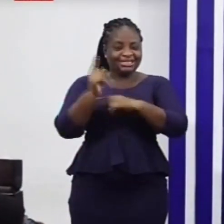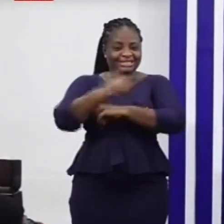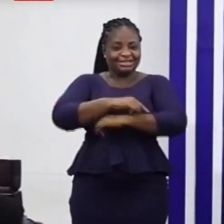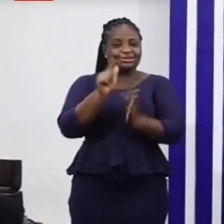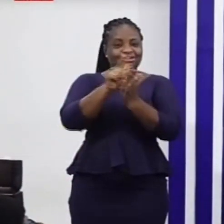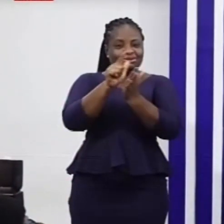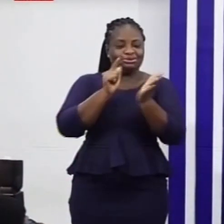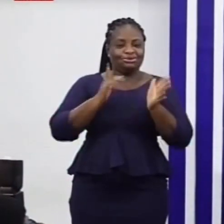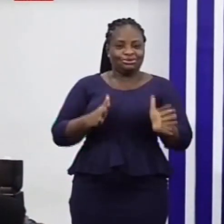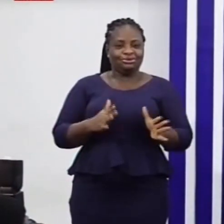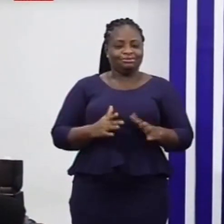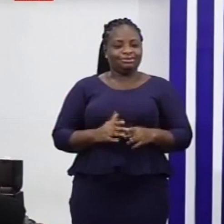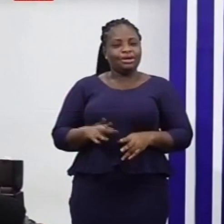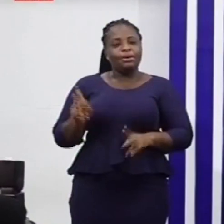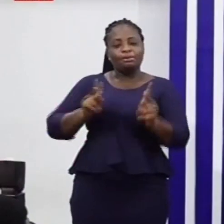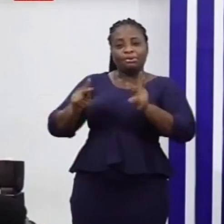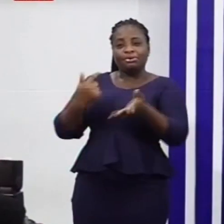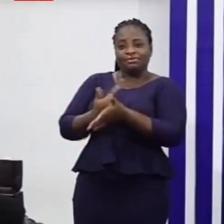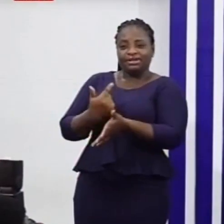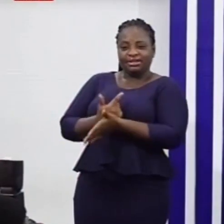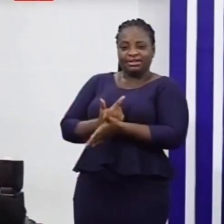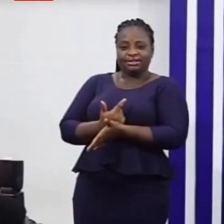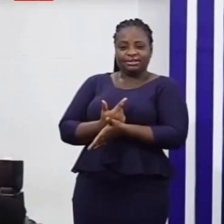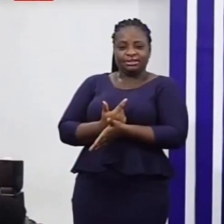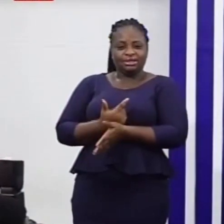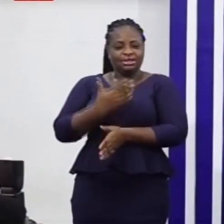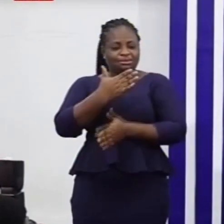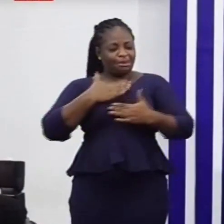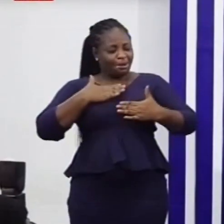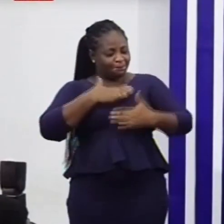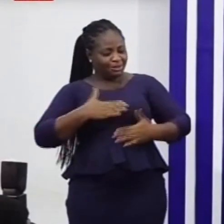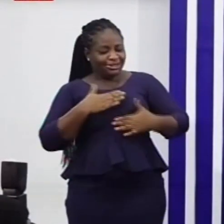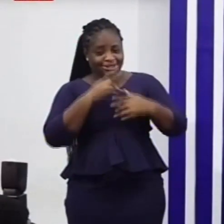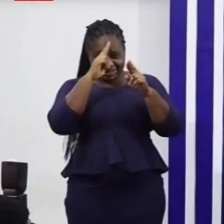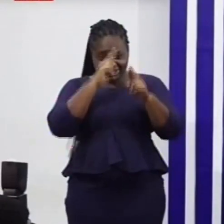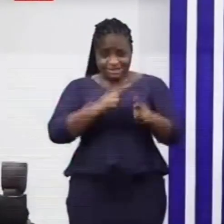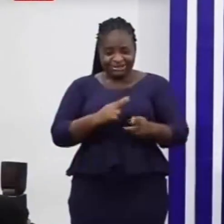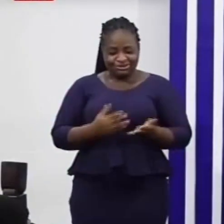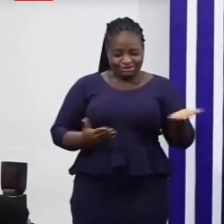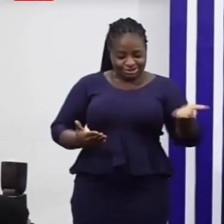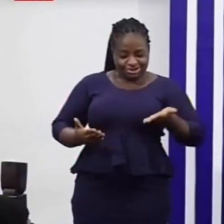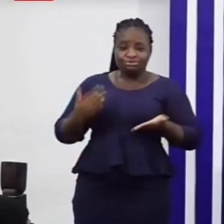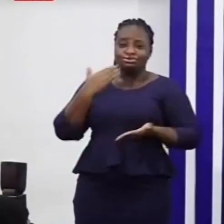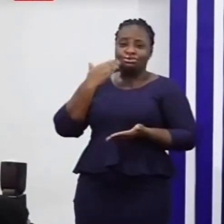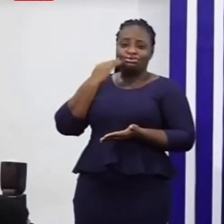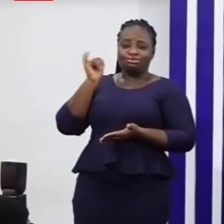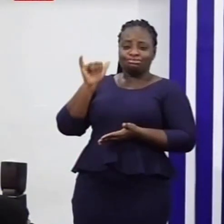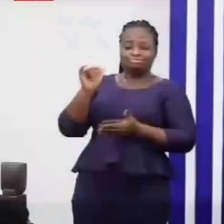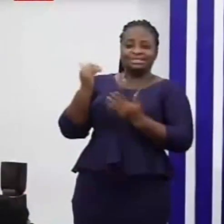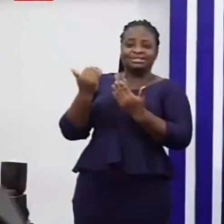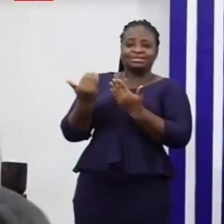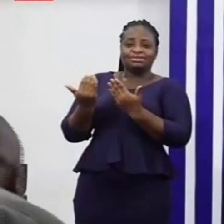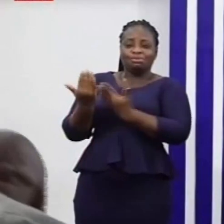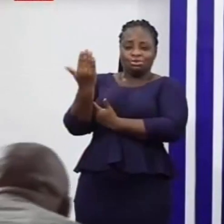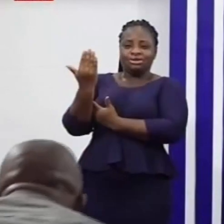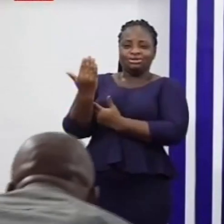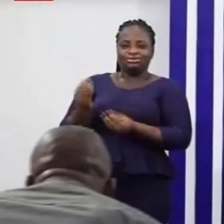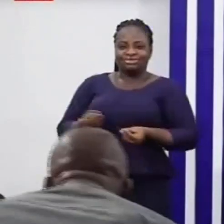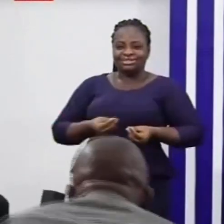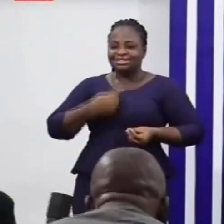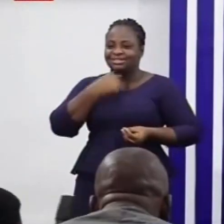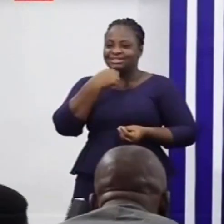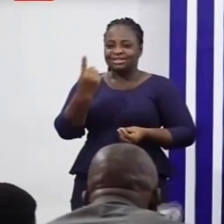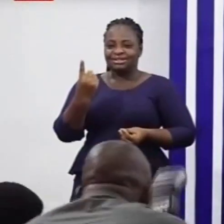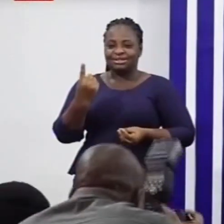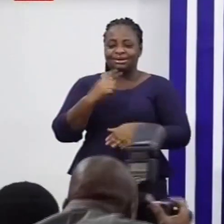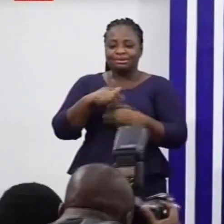My fellow Ghanaians, it is my pleasure and honor to come to your home this morning to give an update of